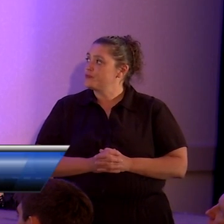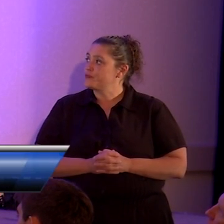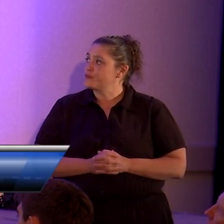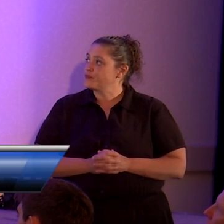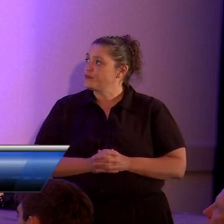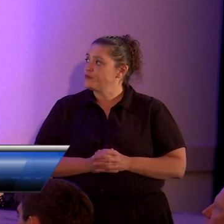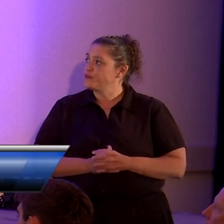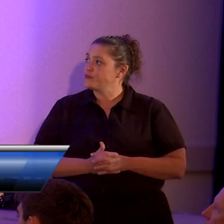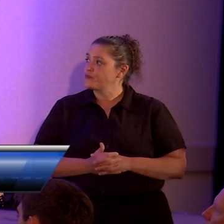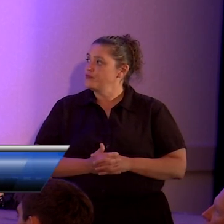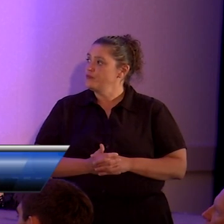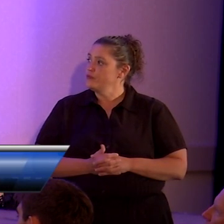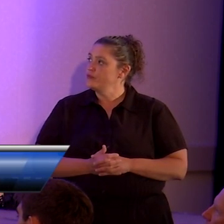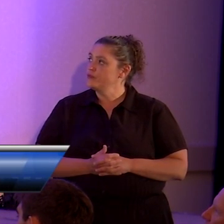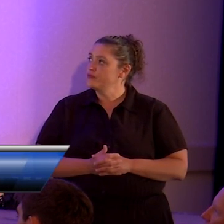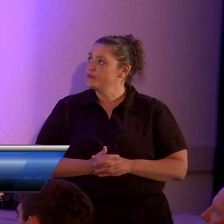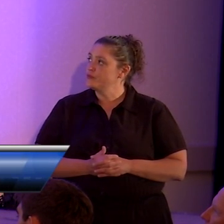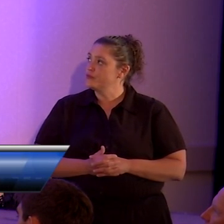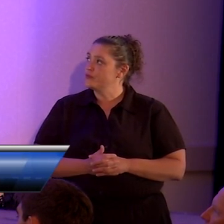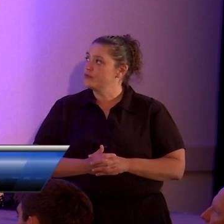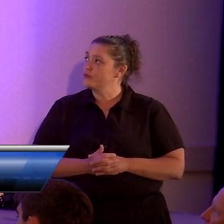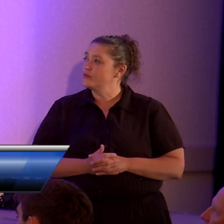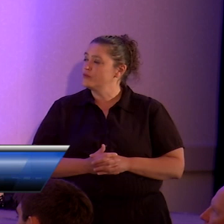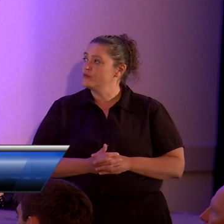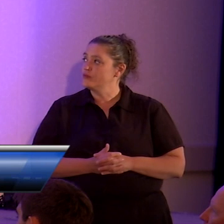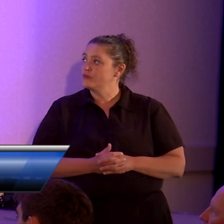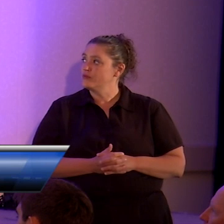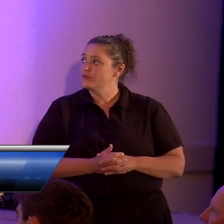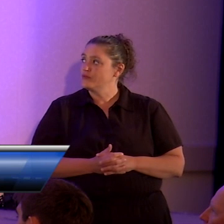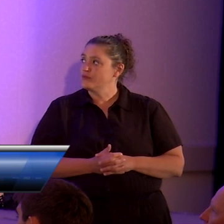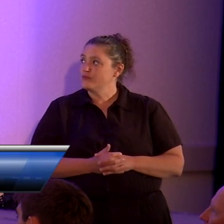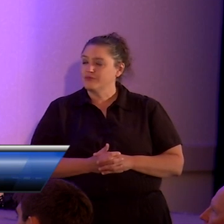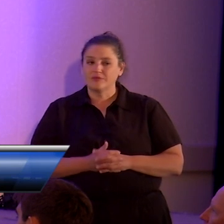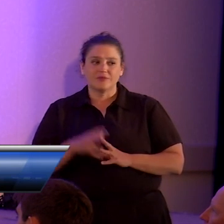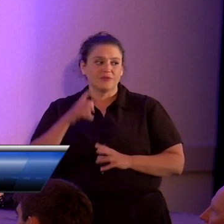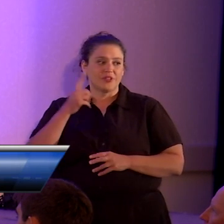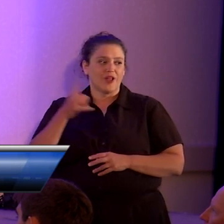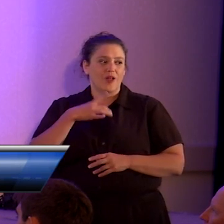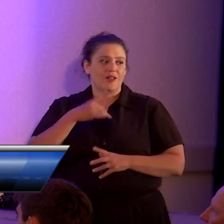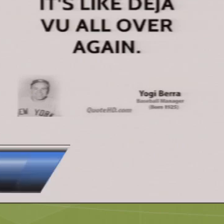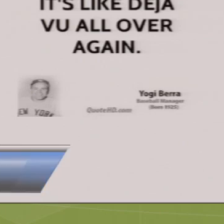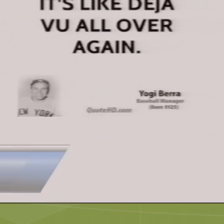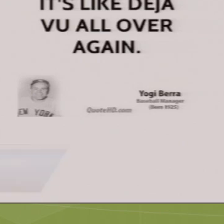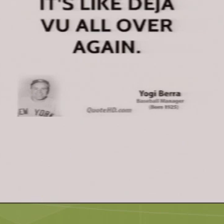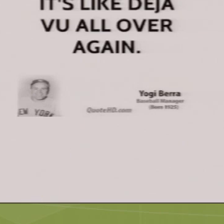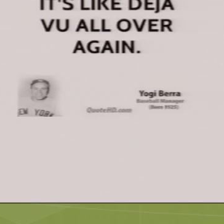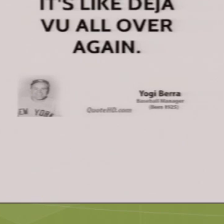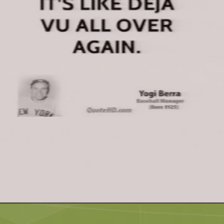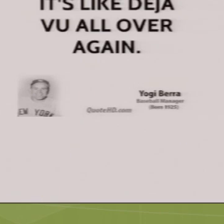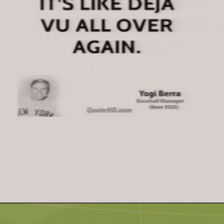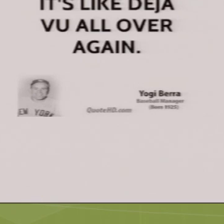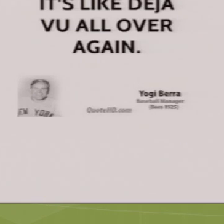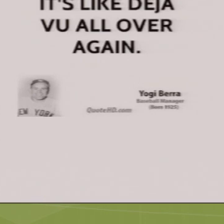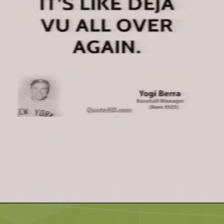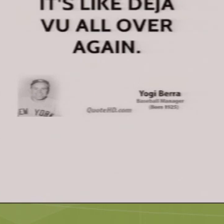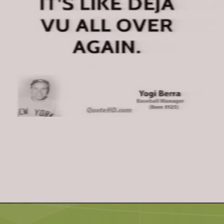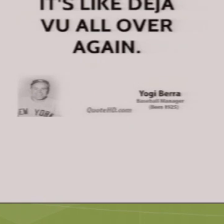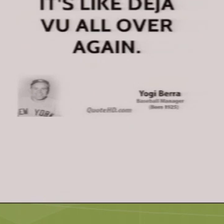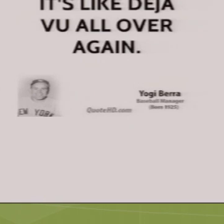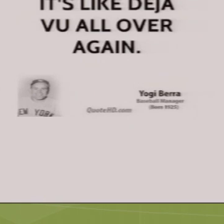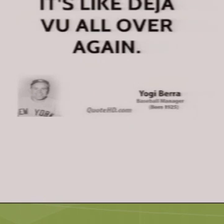Now, I always like the quote by Yogi Berra, it's deja vu all over again. And I told you there was a common plan here